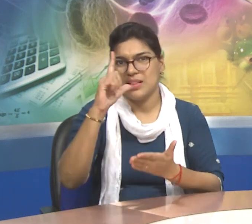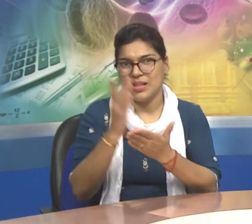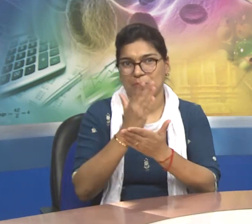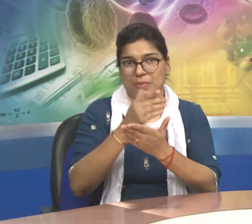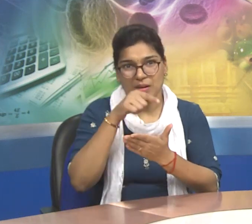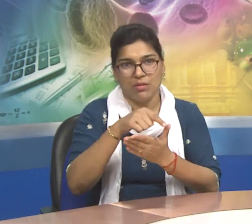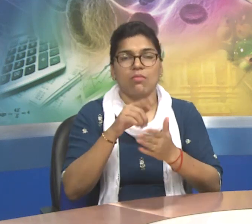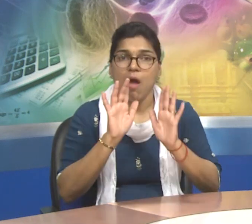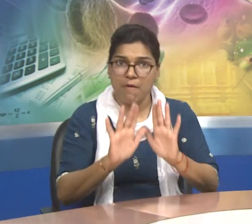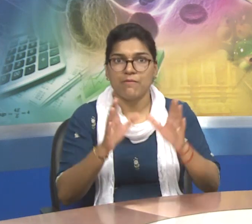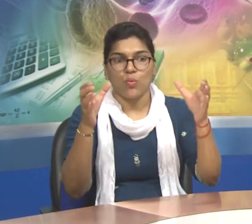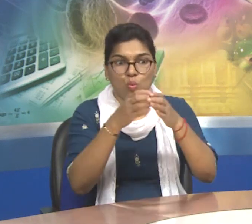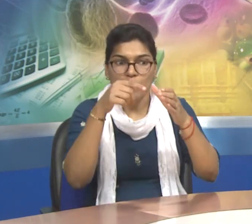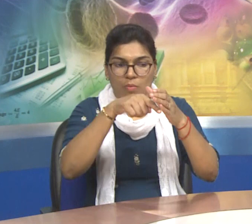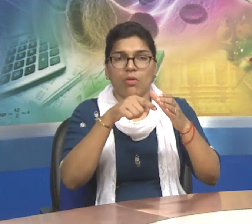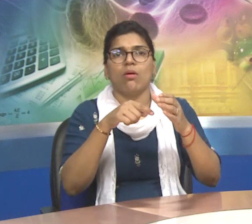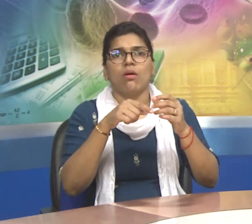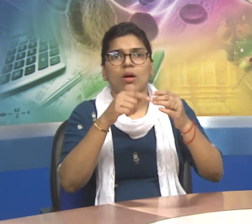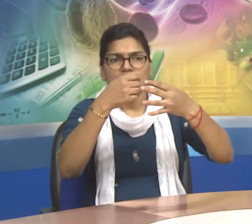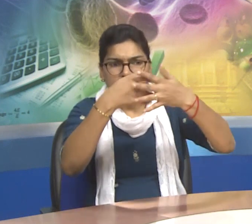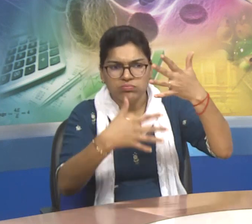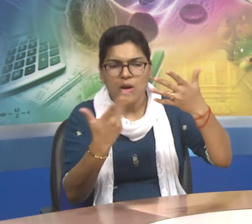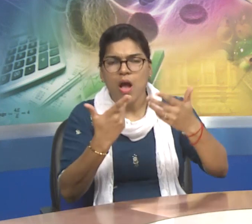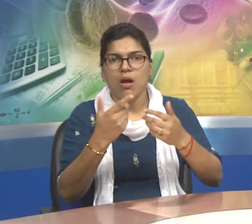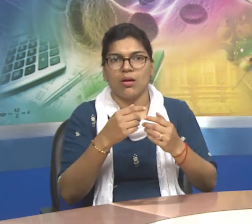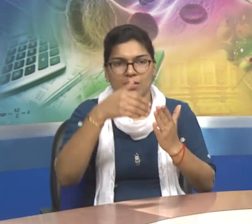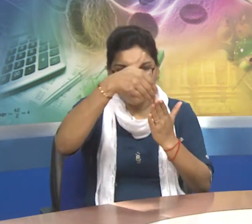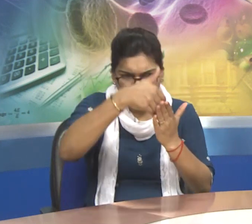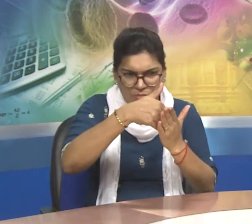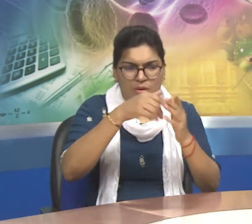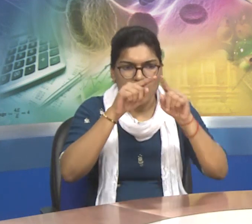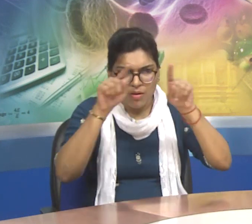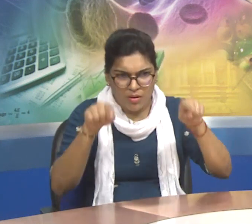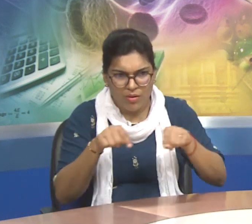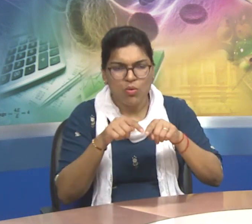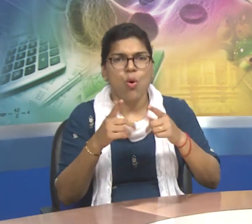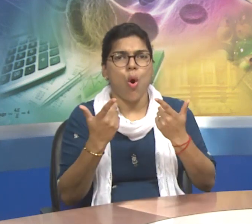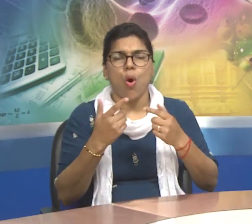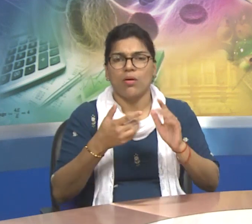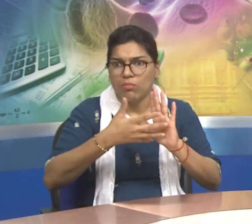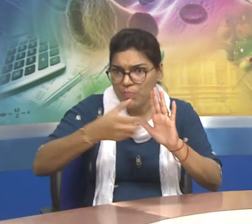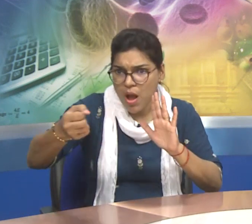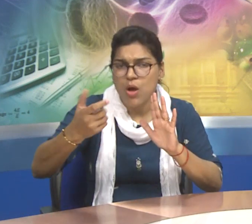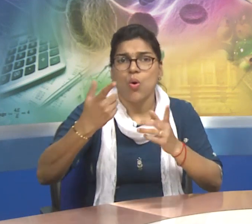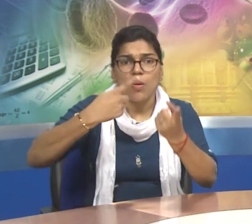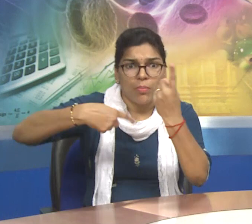Next point, library catalogs, OPAC, full text